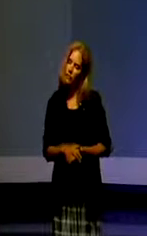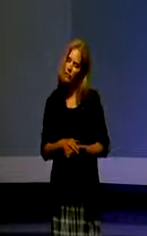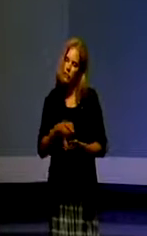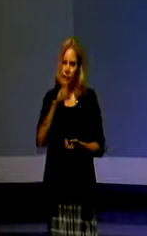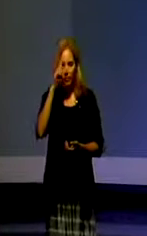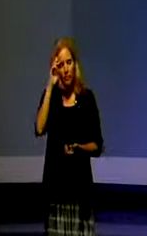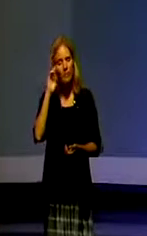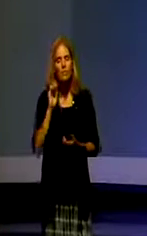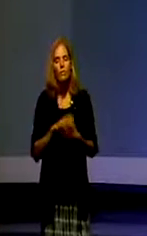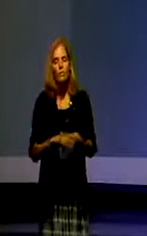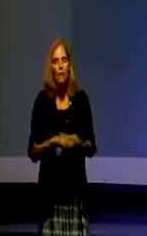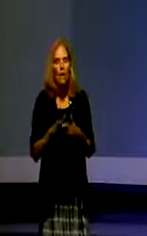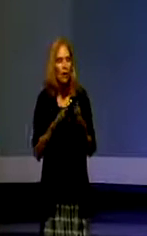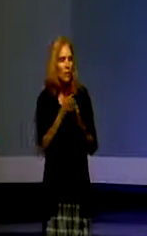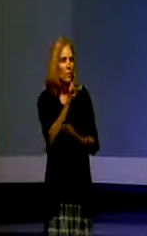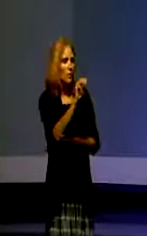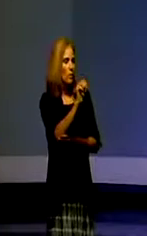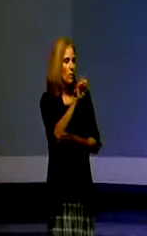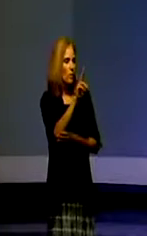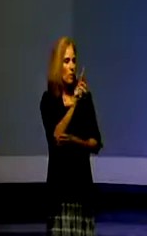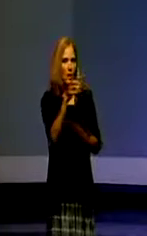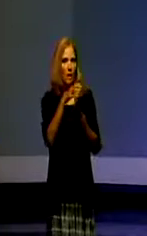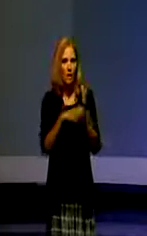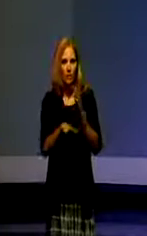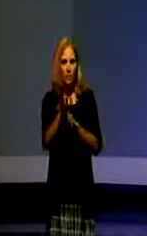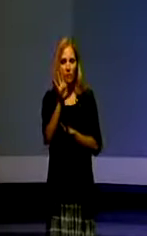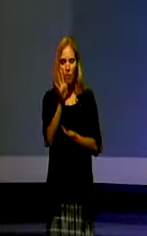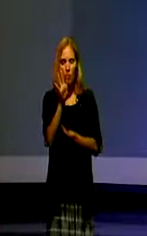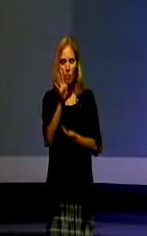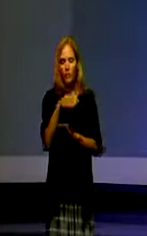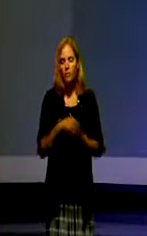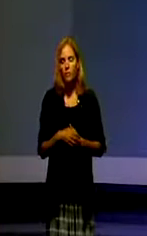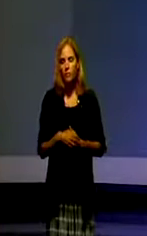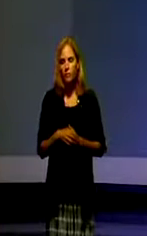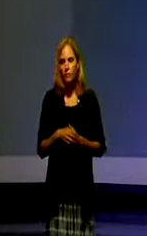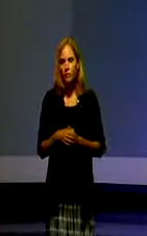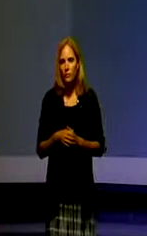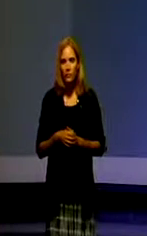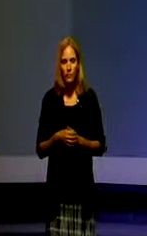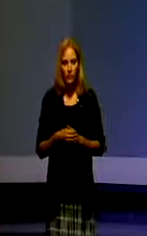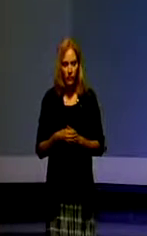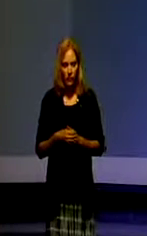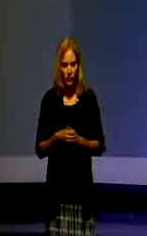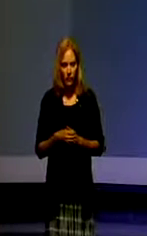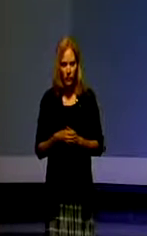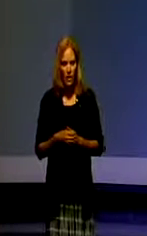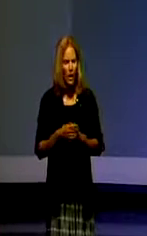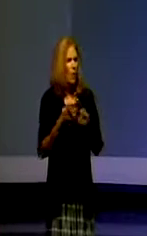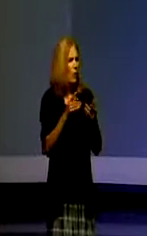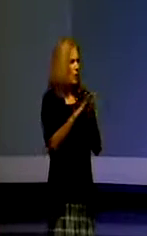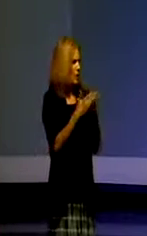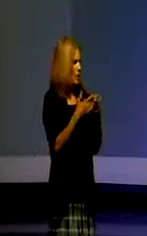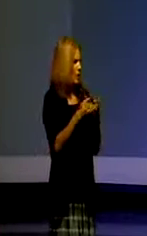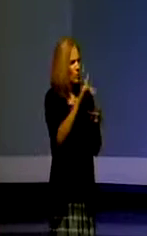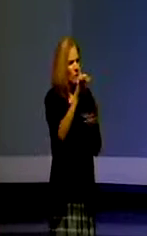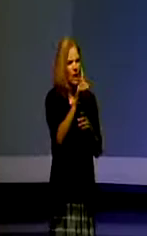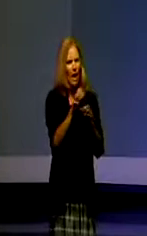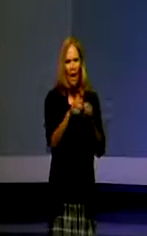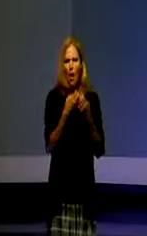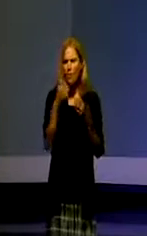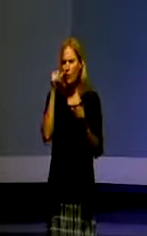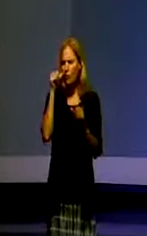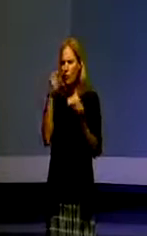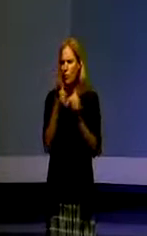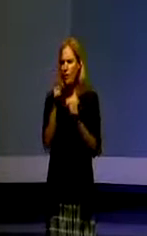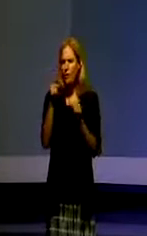if you would, turn in your Bibles to Mark chapter 4. Mark chapter 4. And as you're turning there, I want to ask you a question. How many of you remember